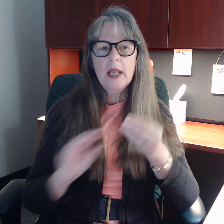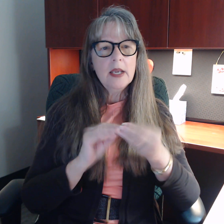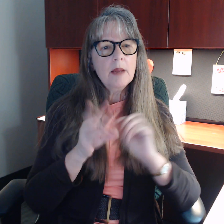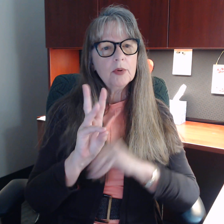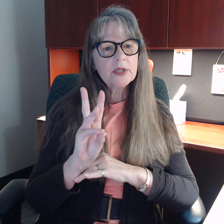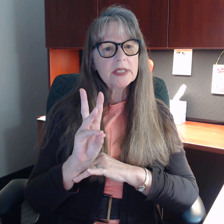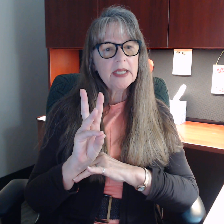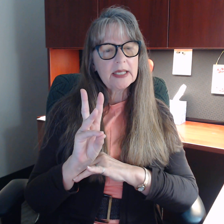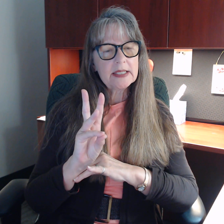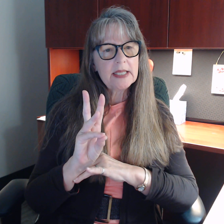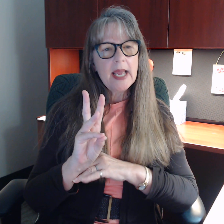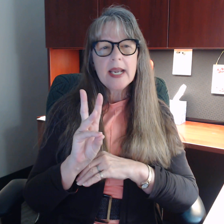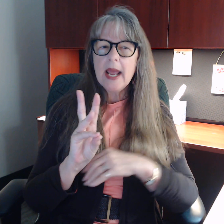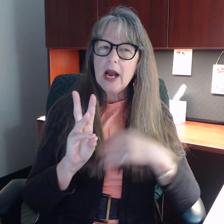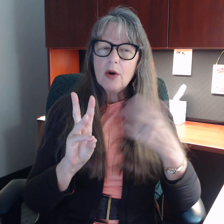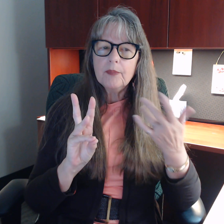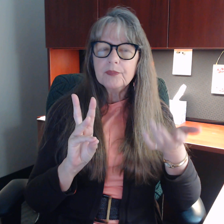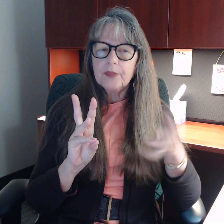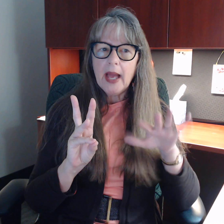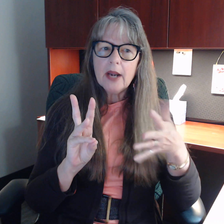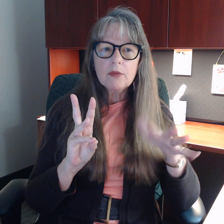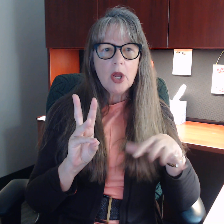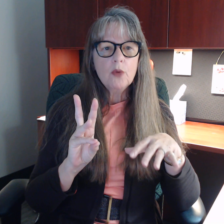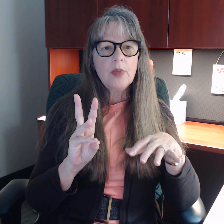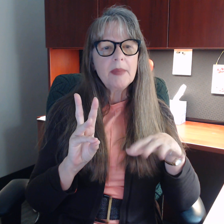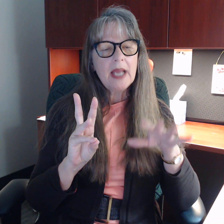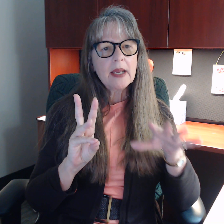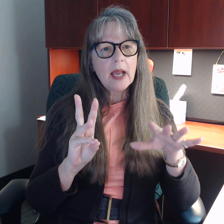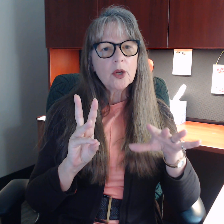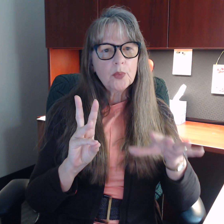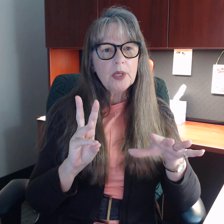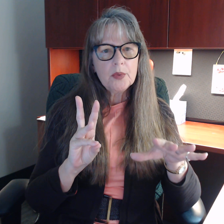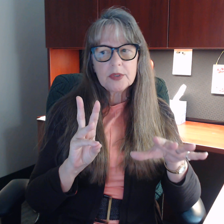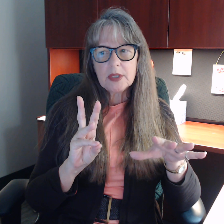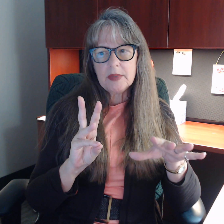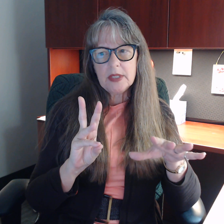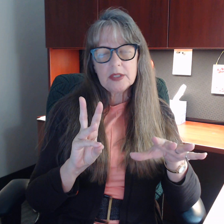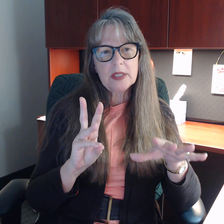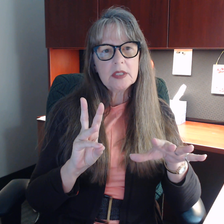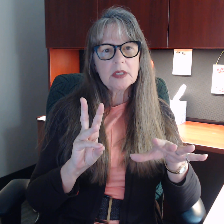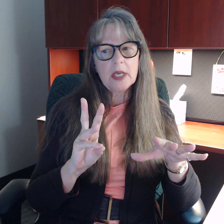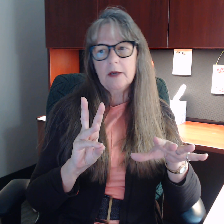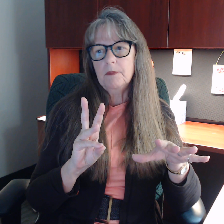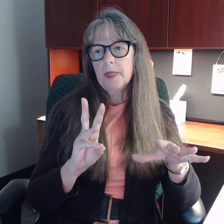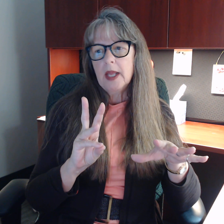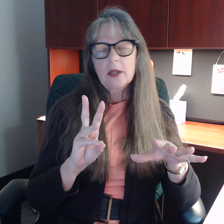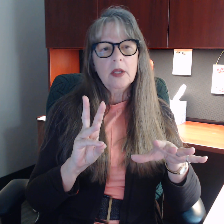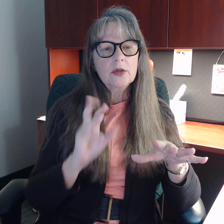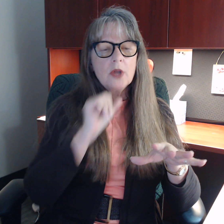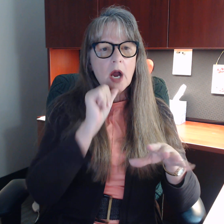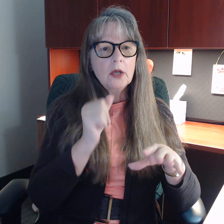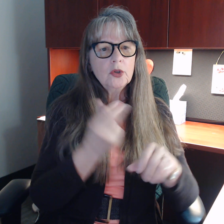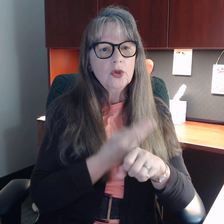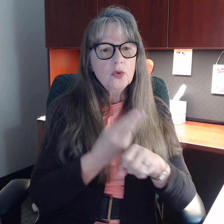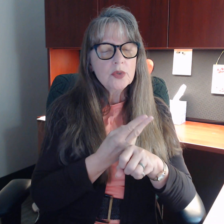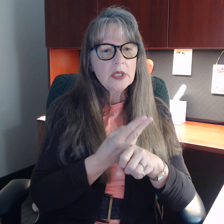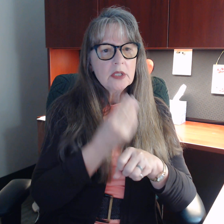Number 6. Now, I don't know. I mean, I agree with some of this. This is not using those